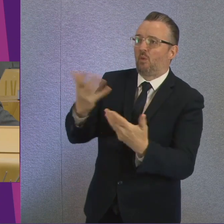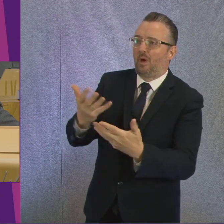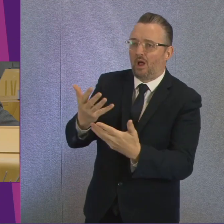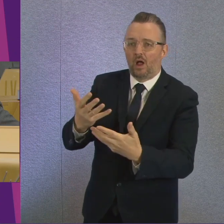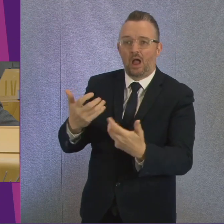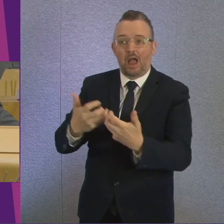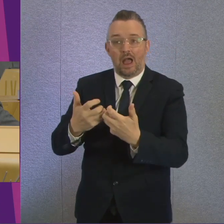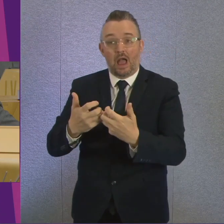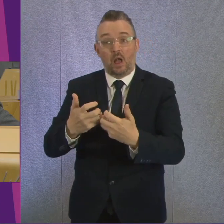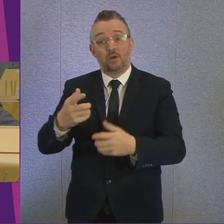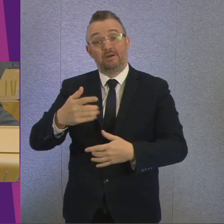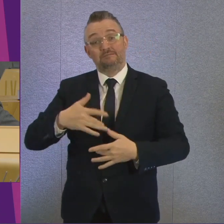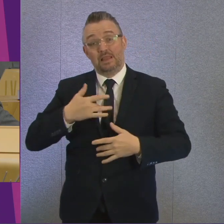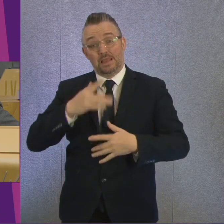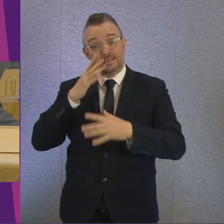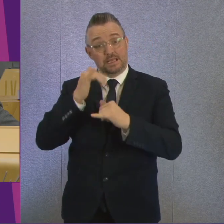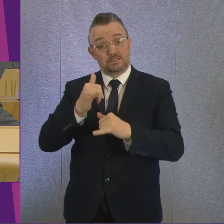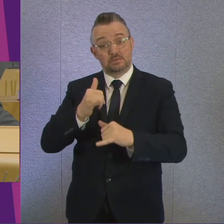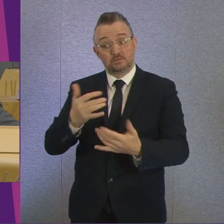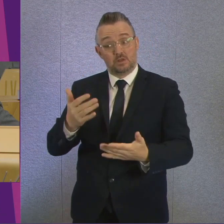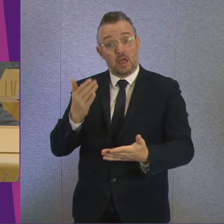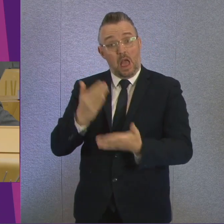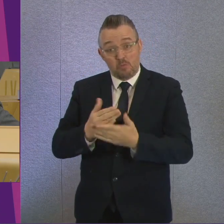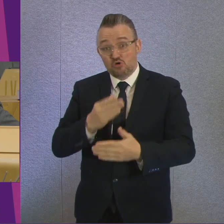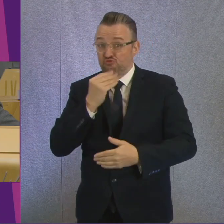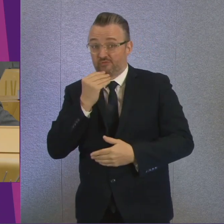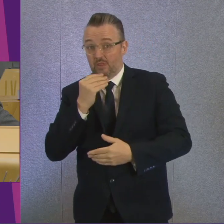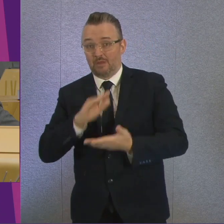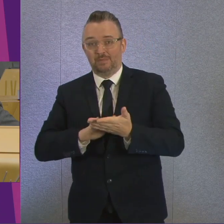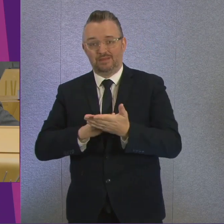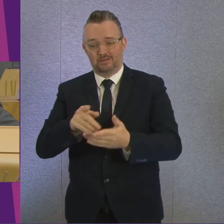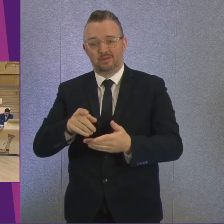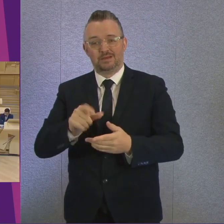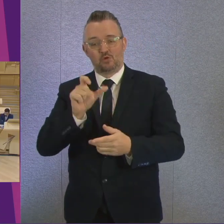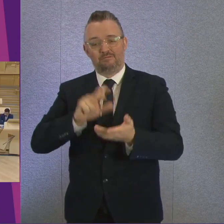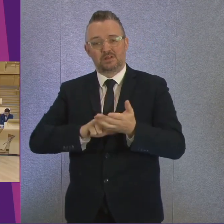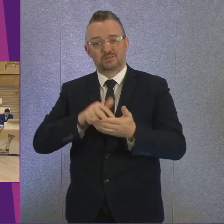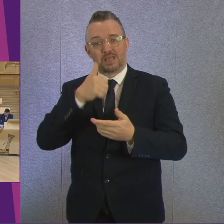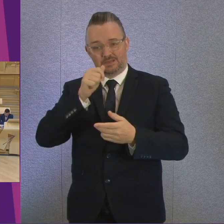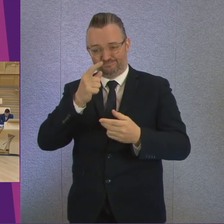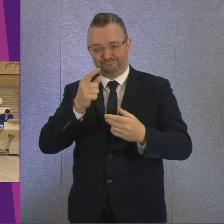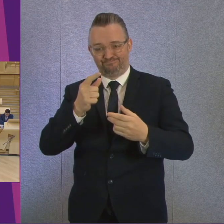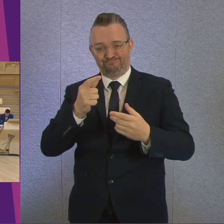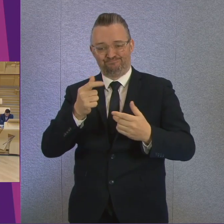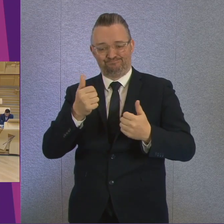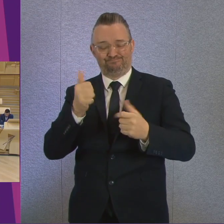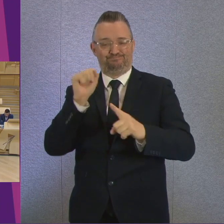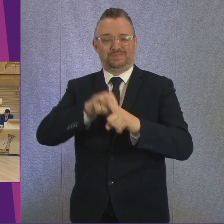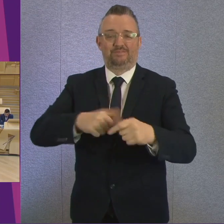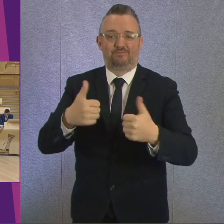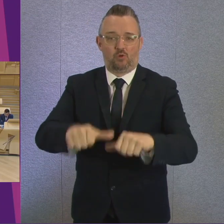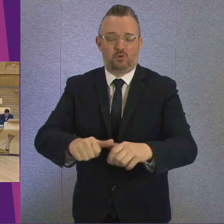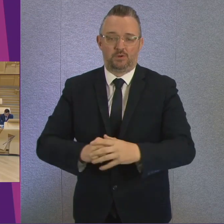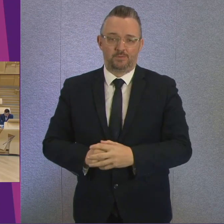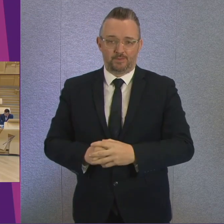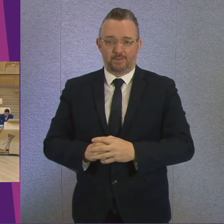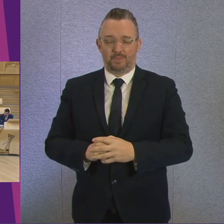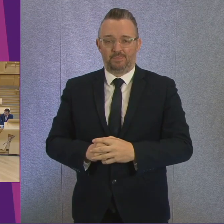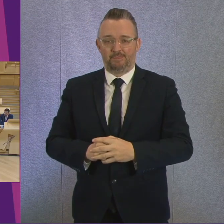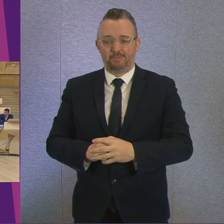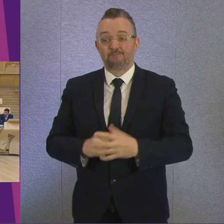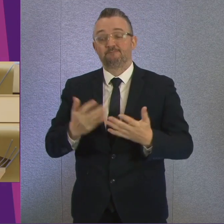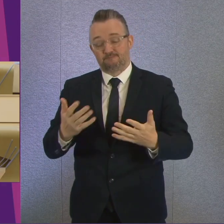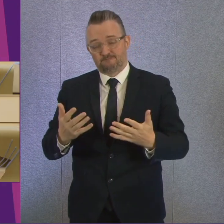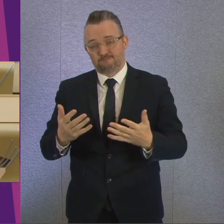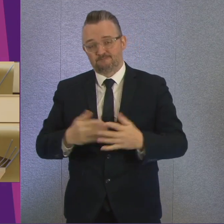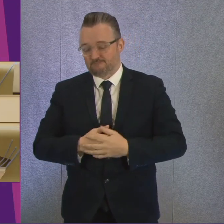antibody testing will be a useful tool in helping to beat this virus and ease the lockdown? Cabinet Secretary. So the current